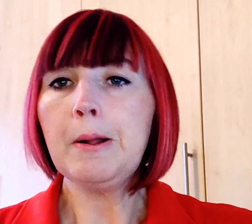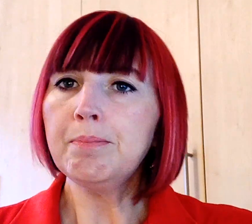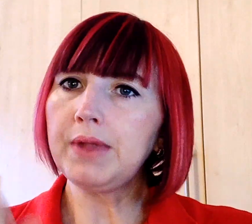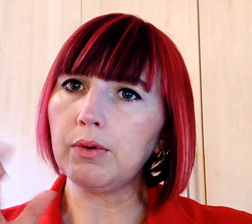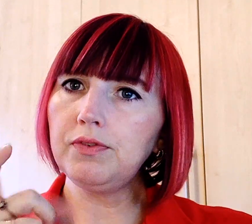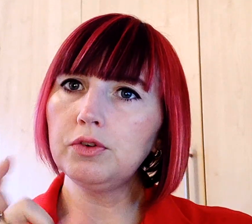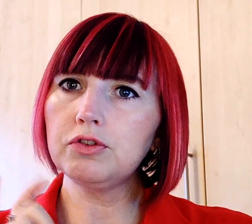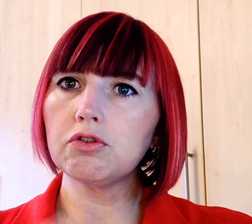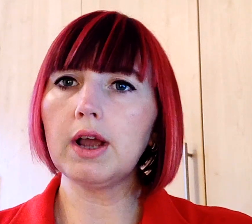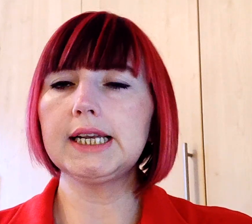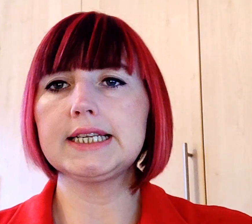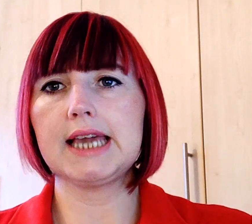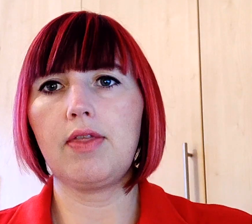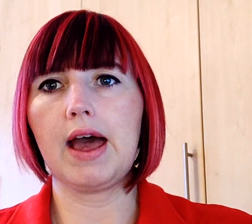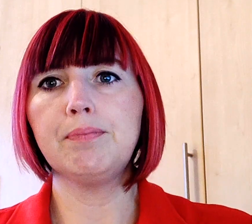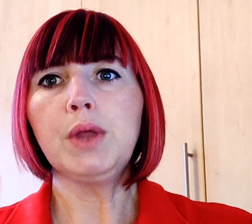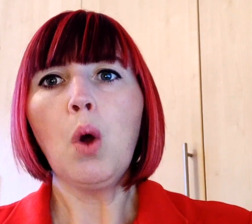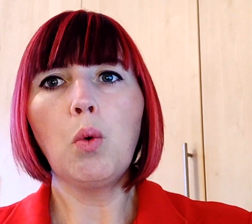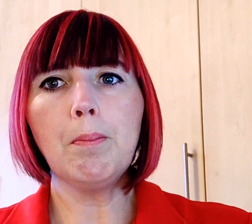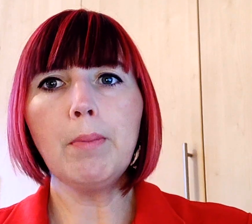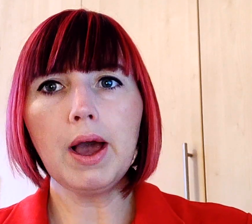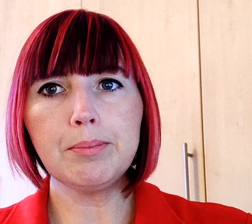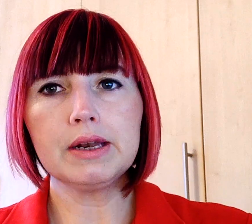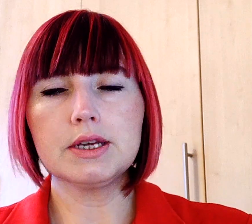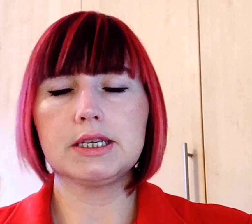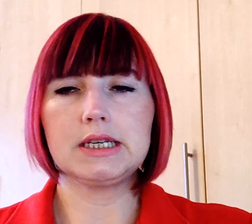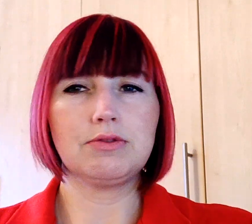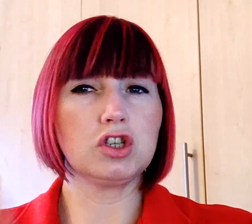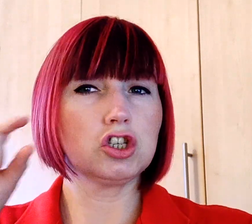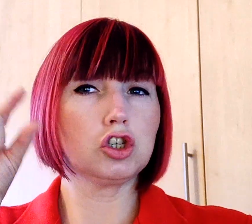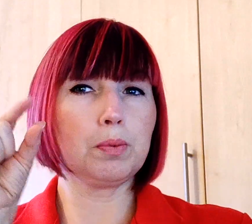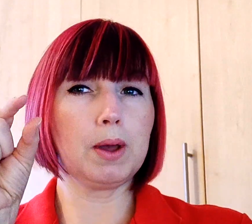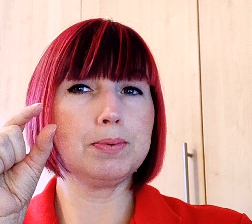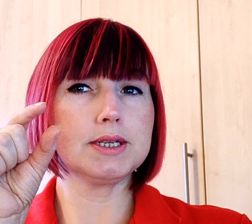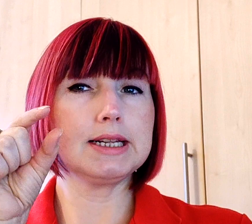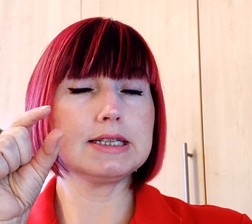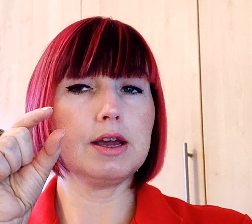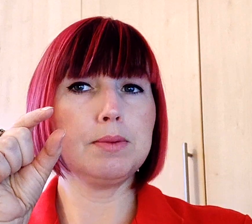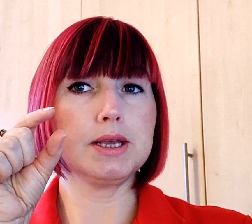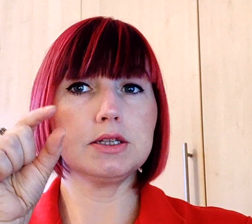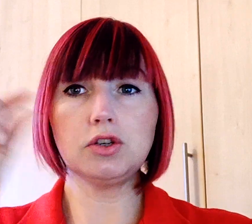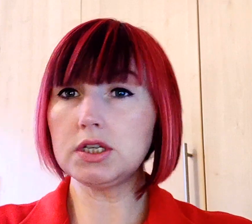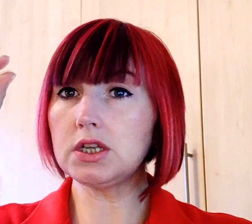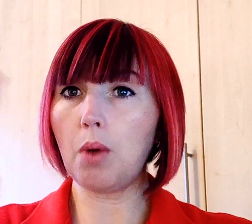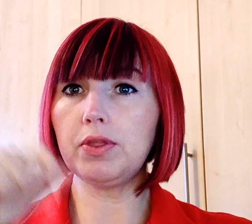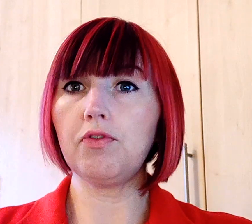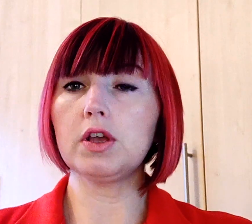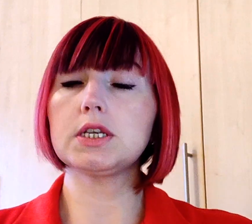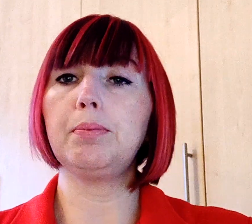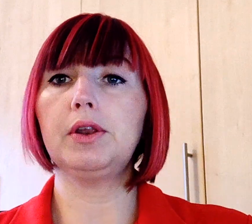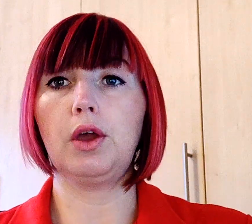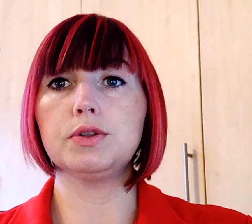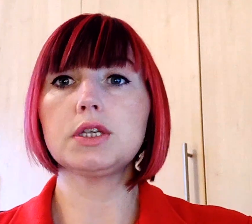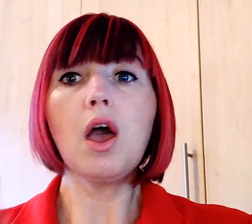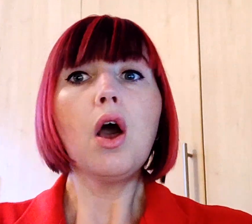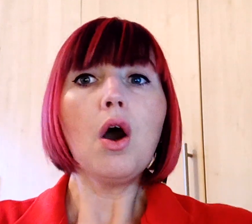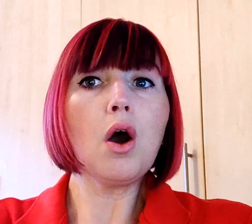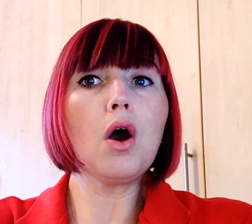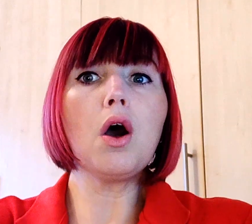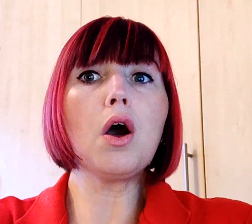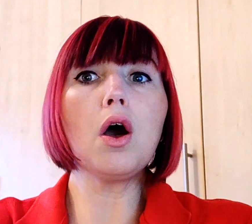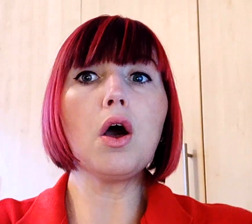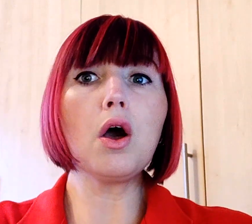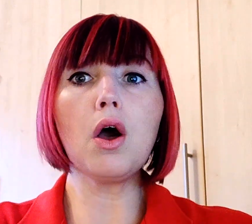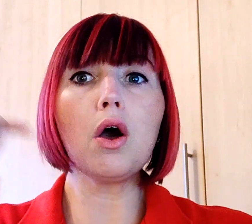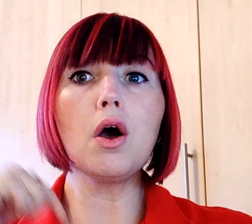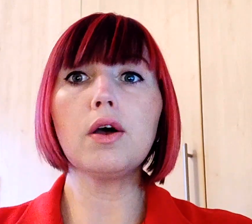days. Now, if you're struggling to get that, what might be a nice idea is just to chop it up into little tiny bits. So just start with the first couple of notes.